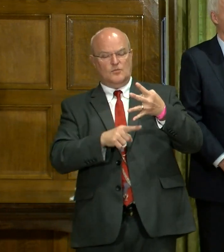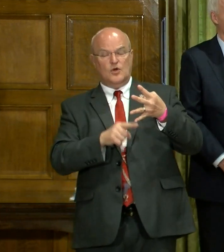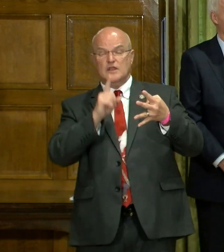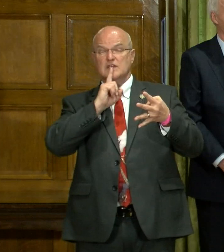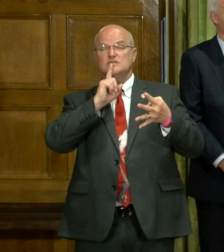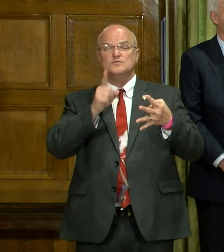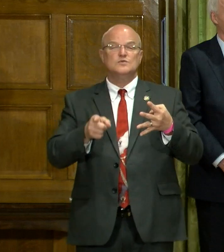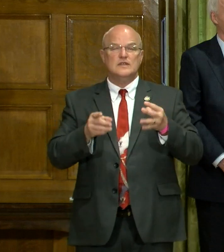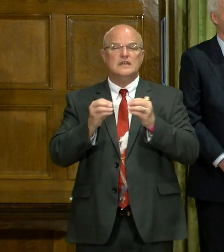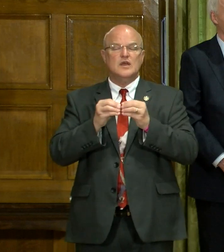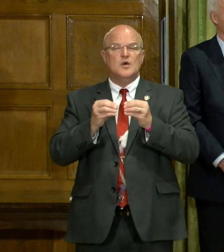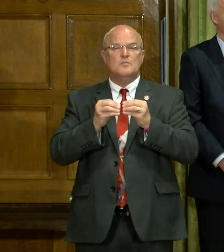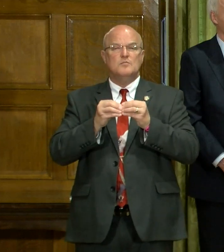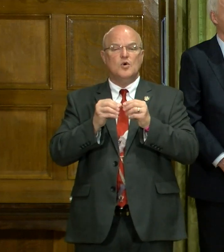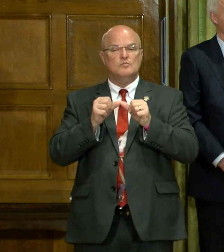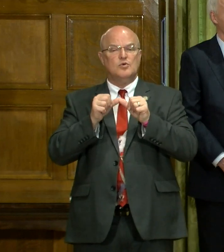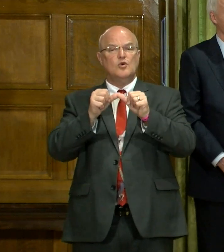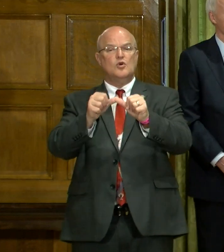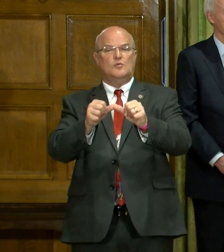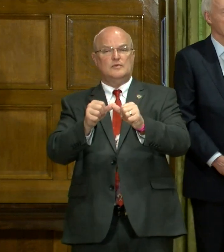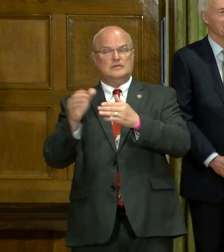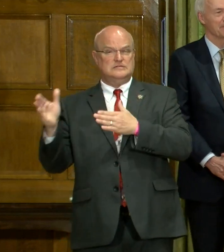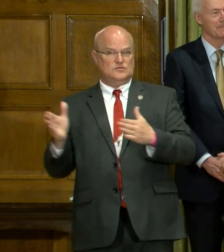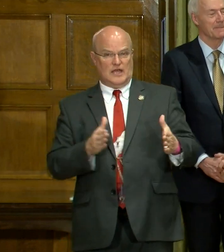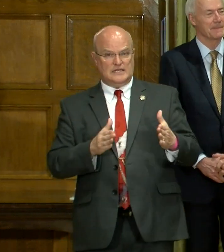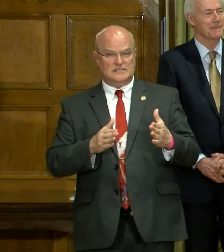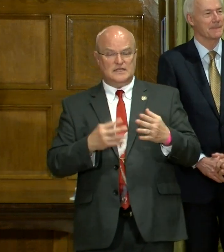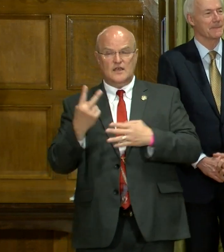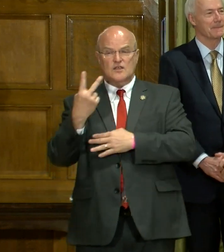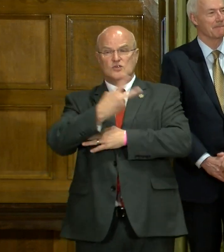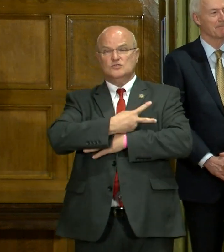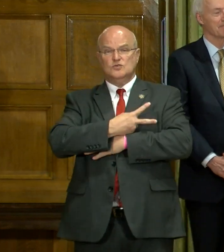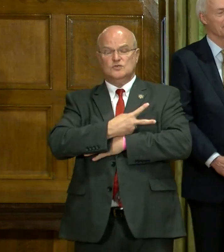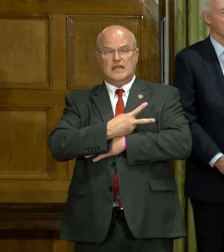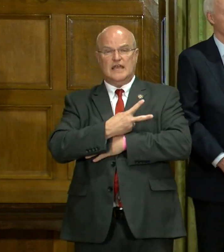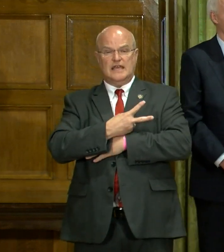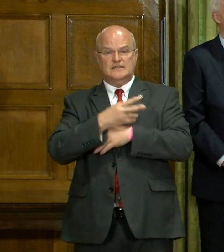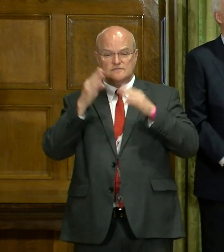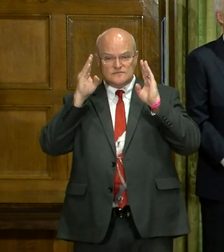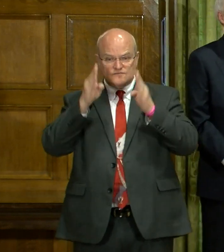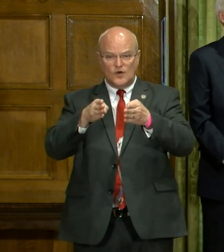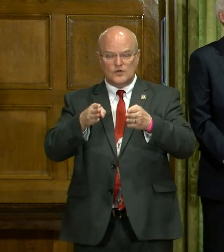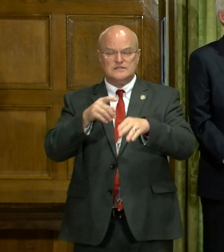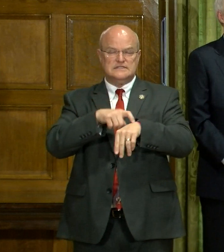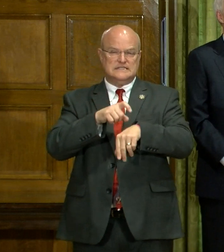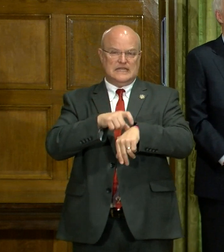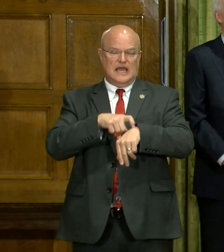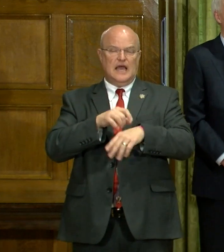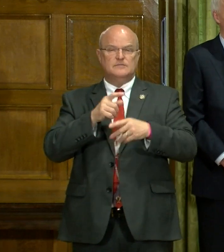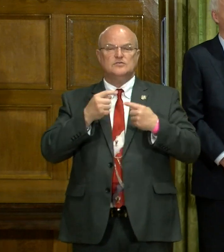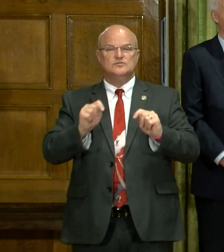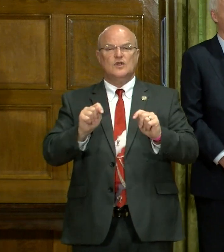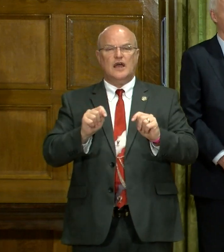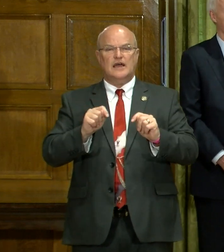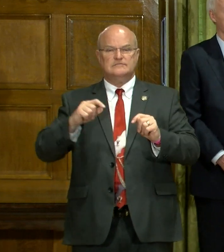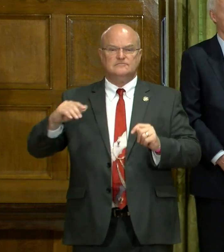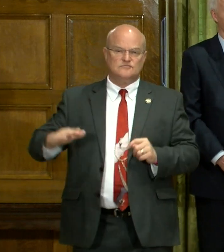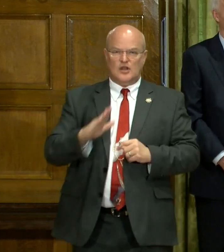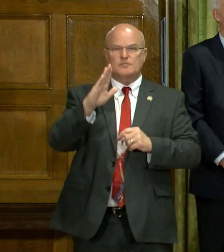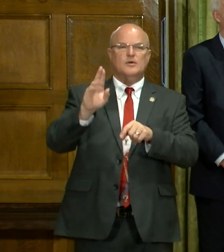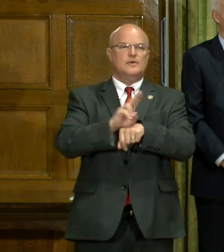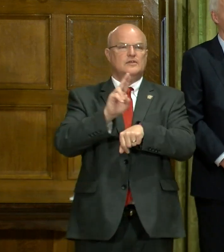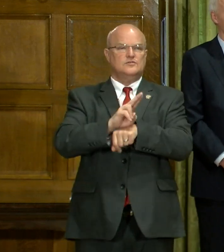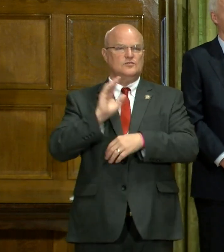is really more or less permanent strategy. The 2-day surge is a focused time to try and ramp up